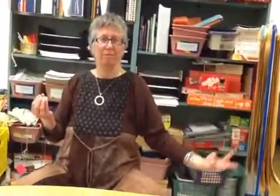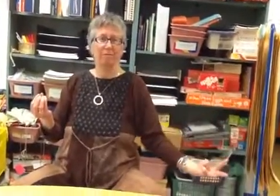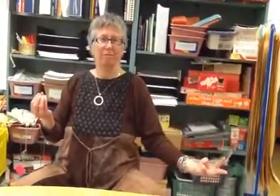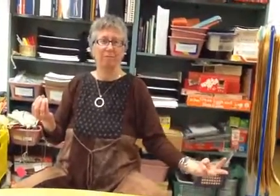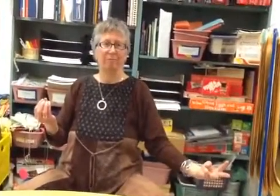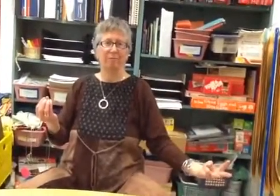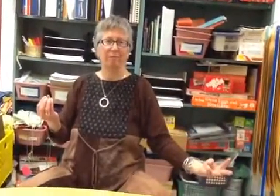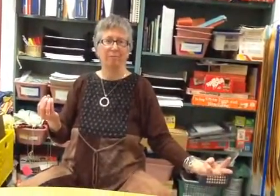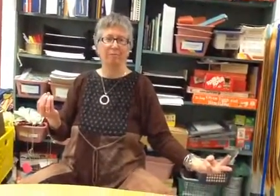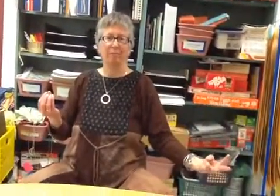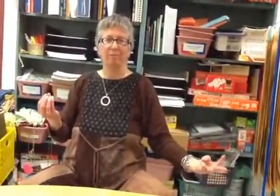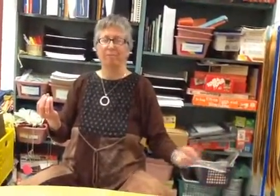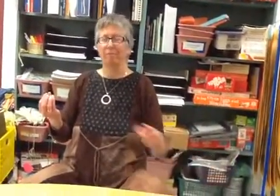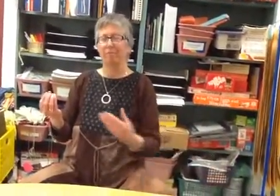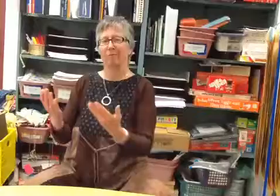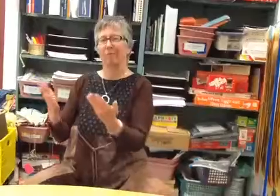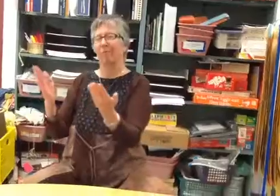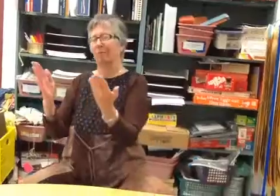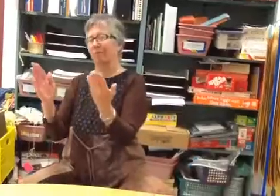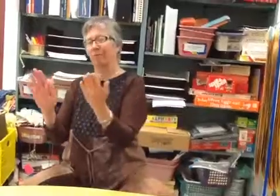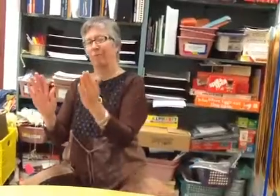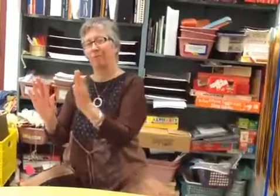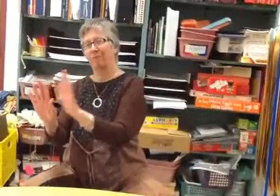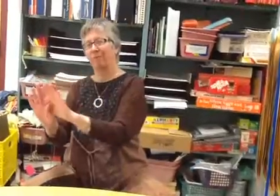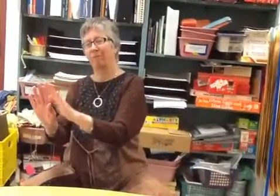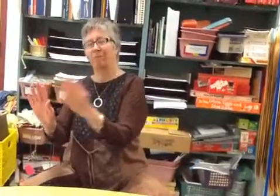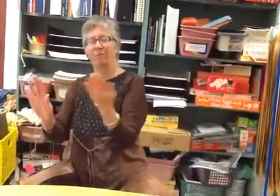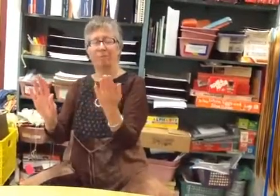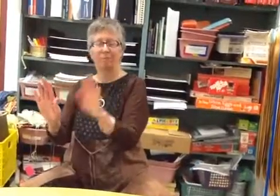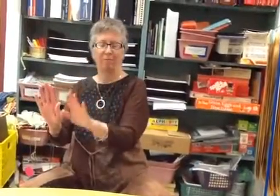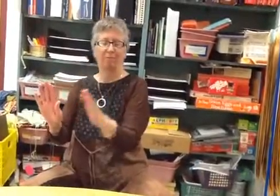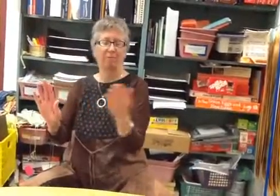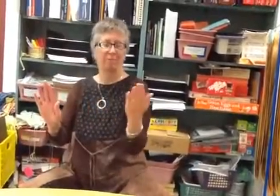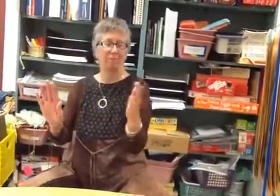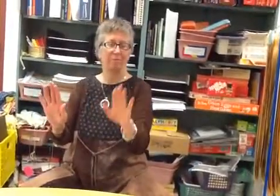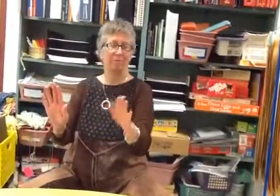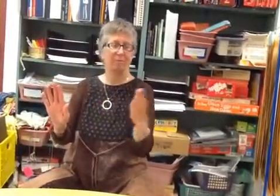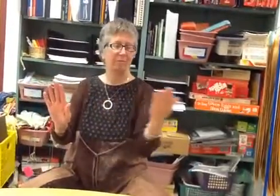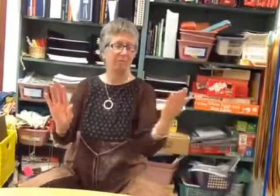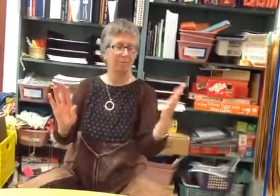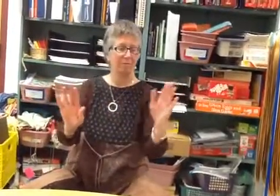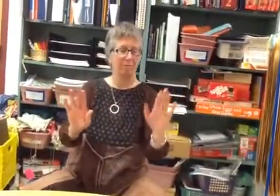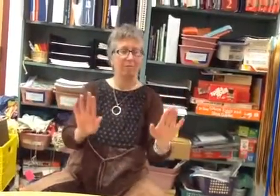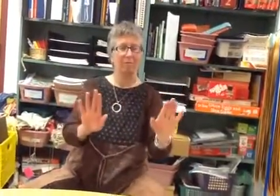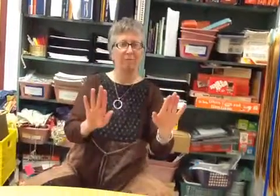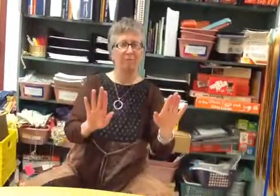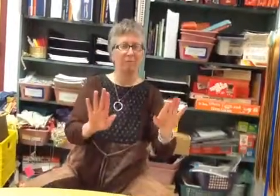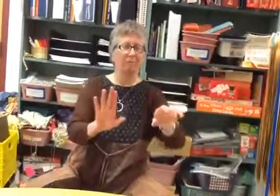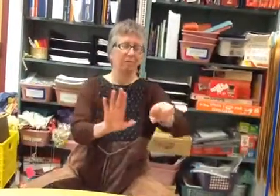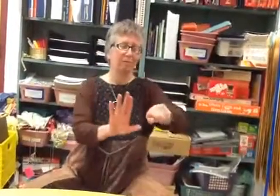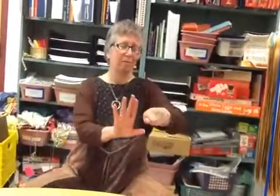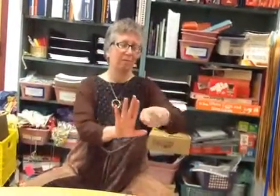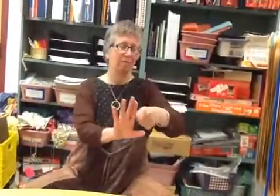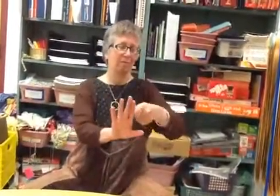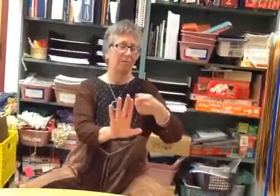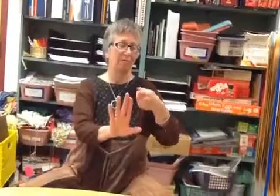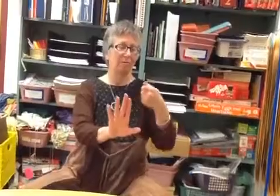Maybe a reason why all the doors are closed, so you could open